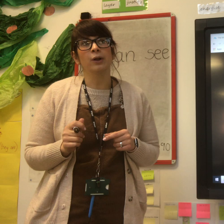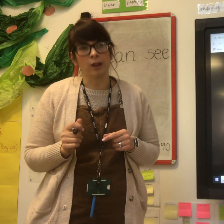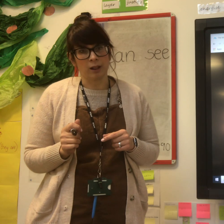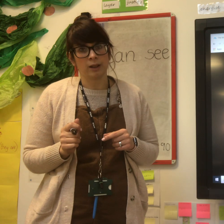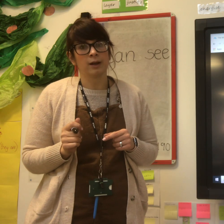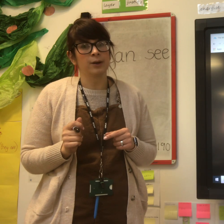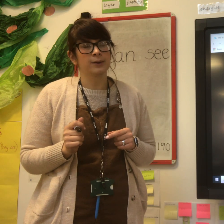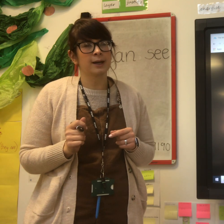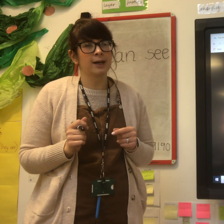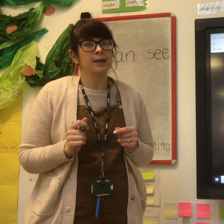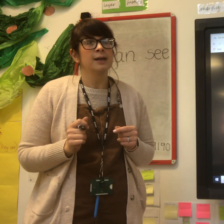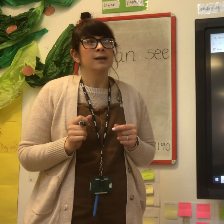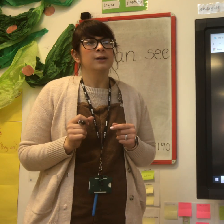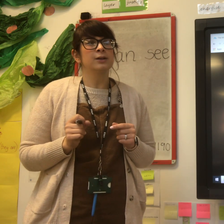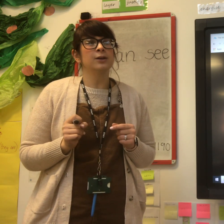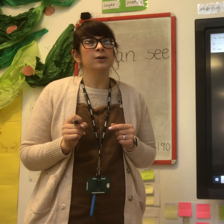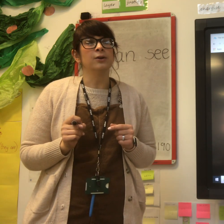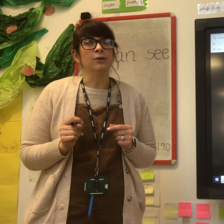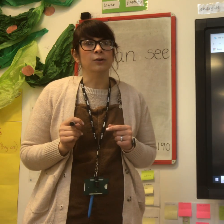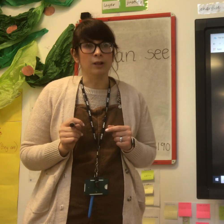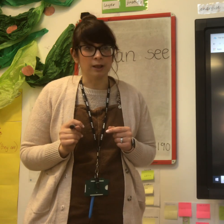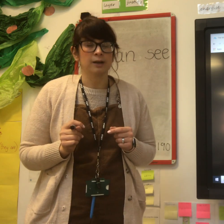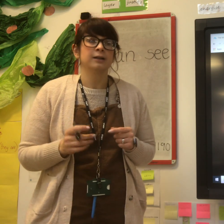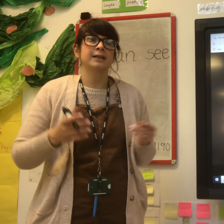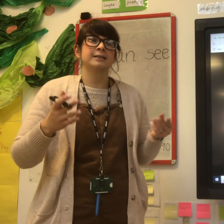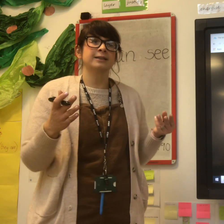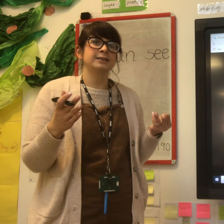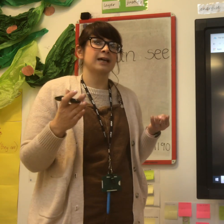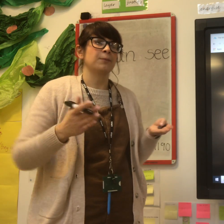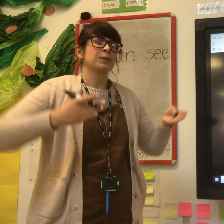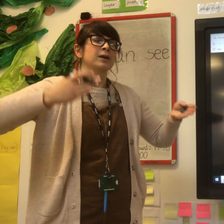G-earl. Okay? Girl. Let's sound it out.